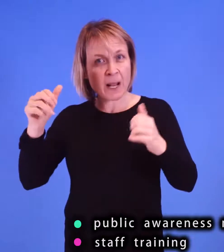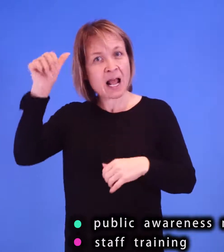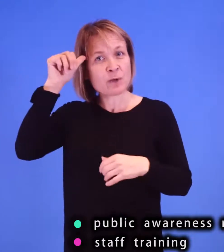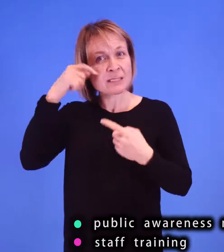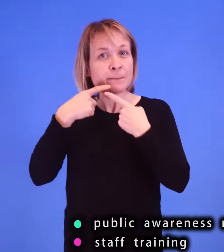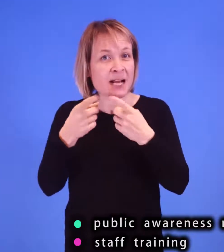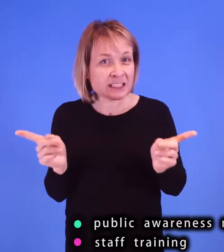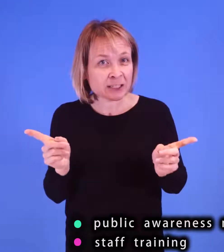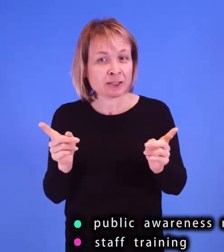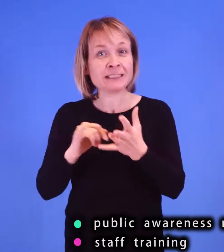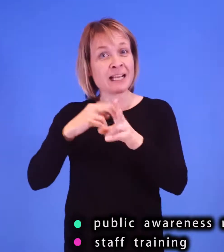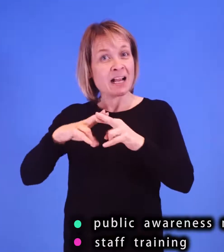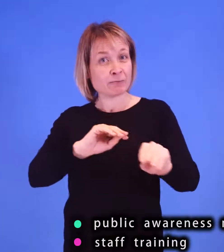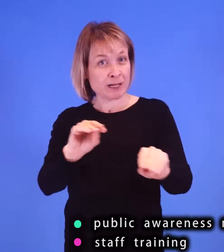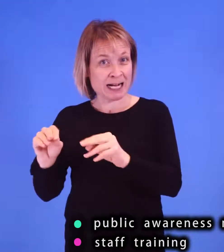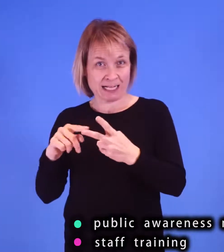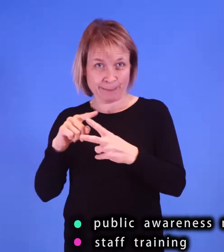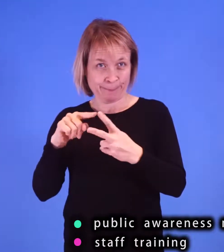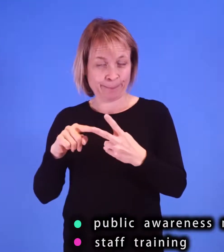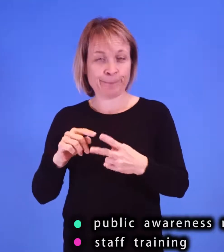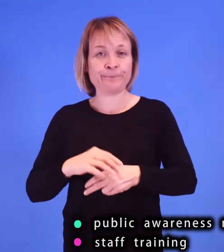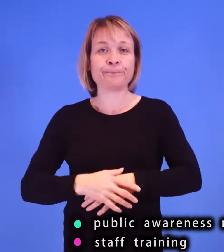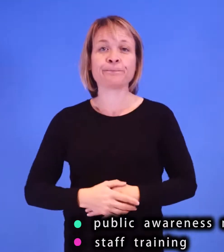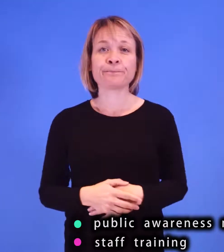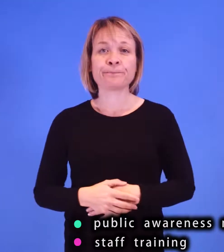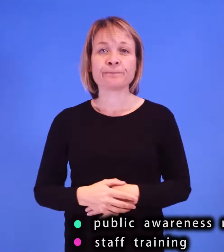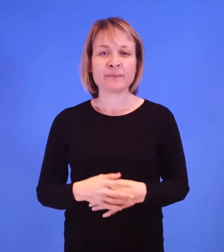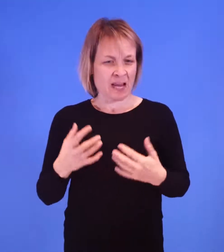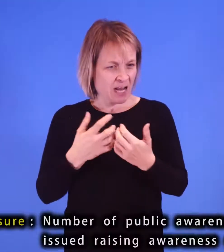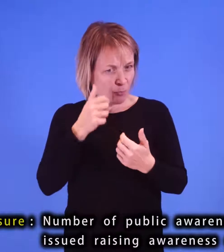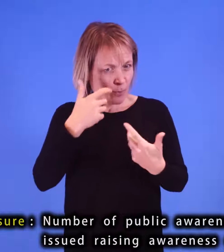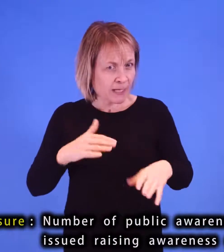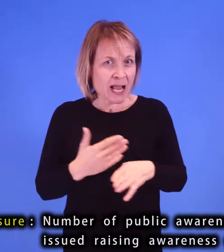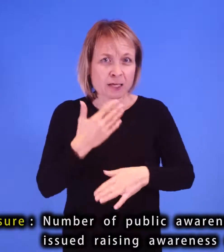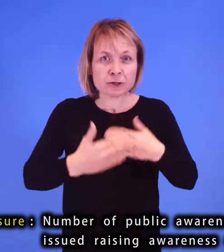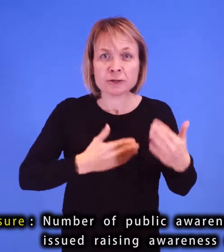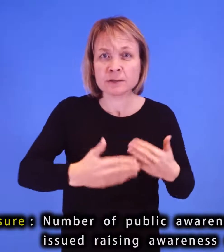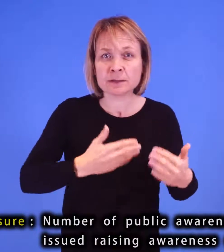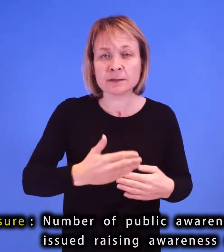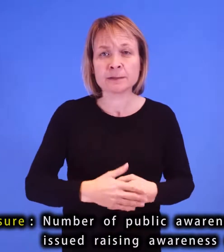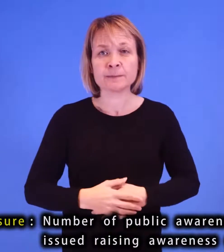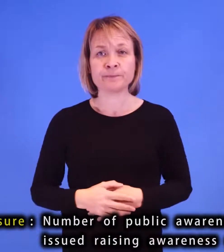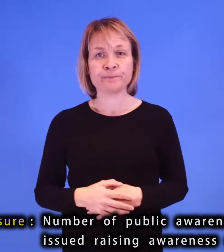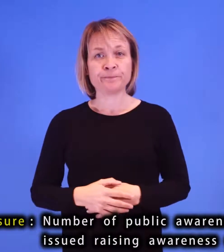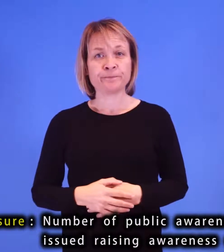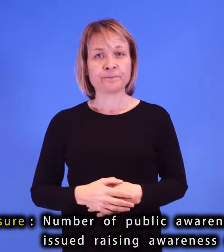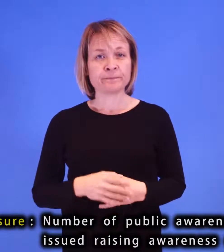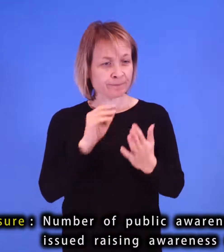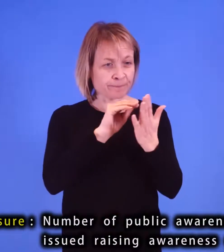public awareness messages, staff training. Measure. Number of public